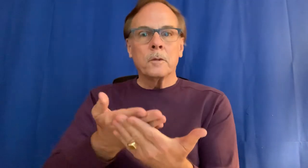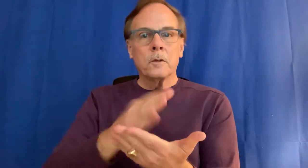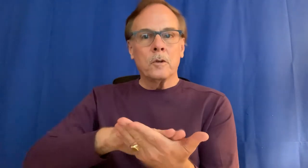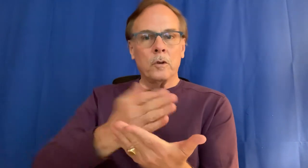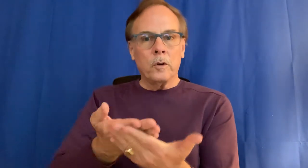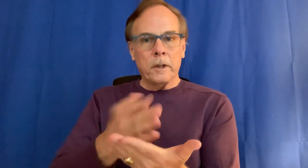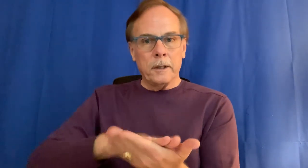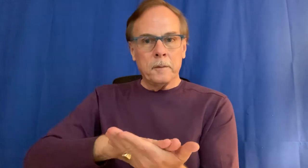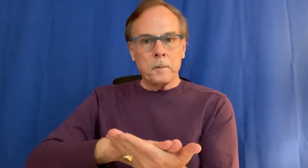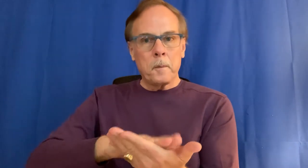Cooking.